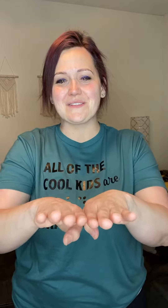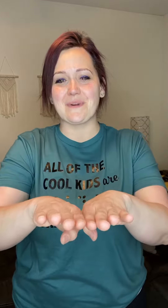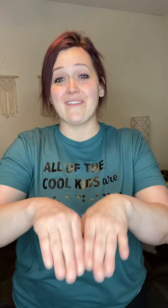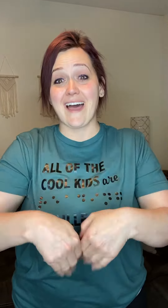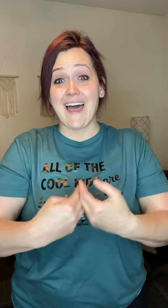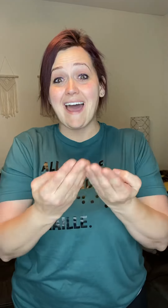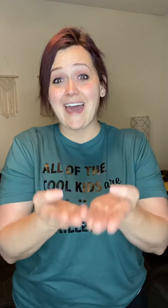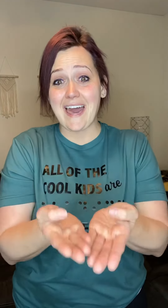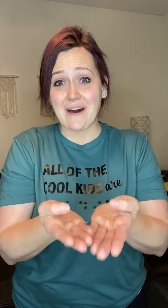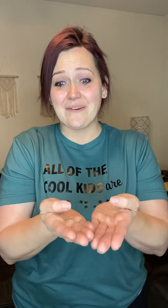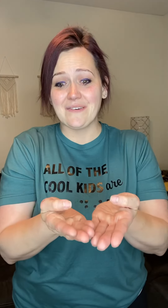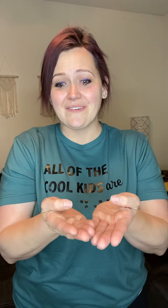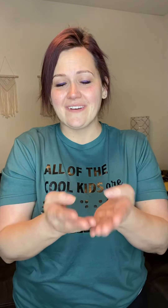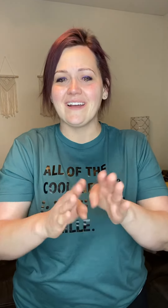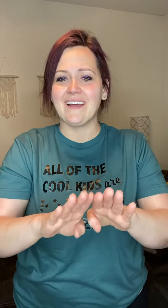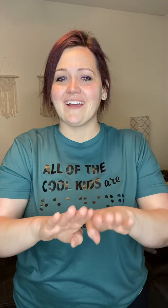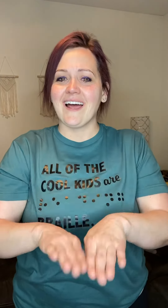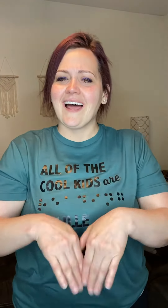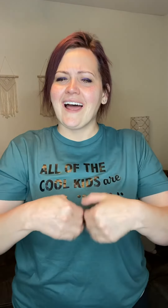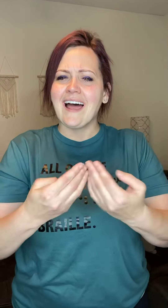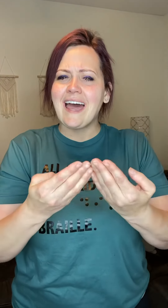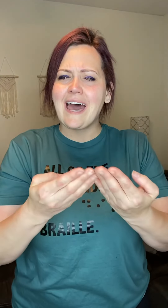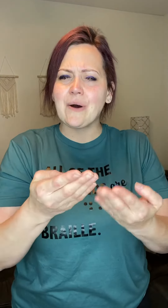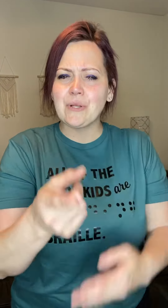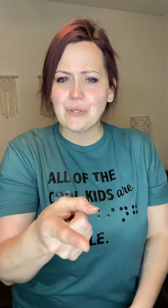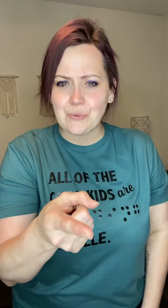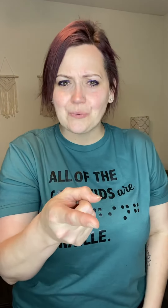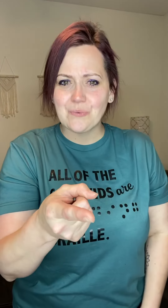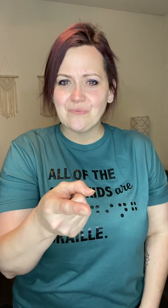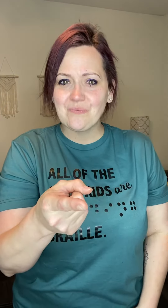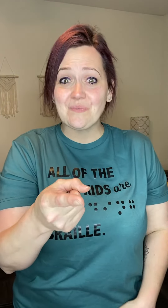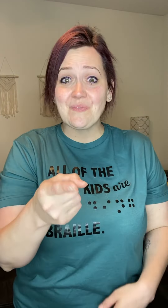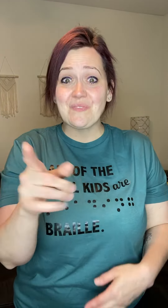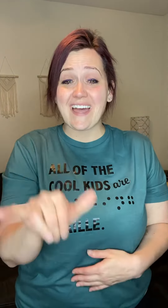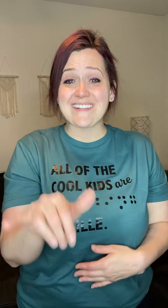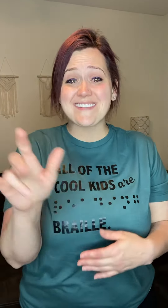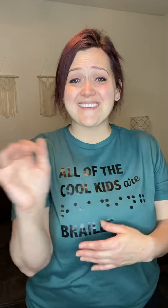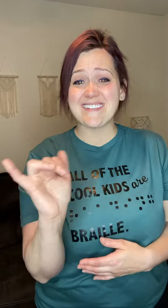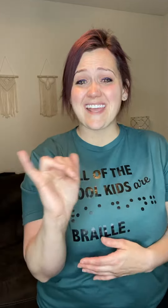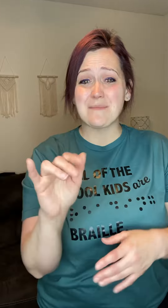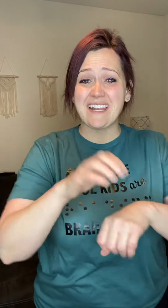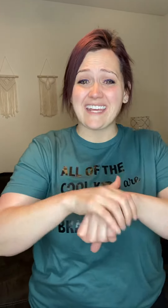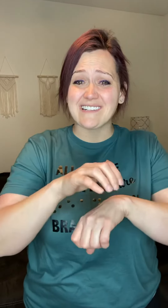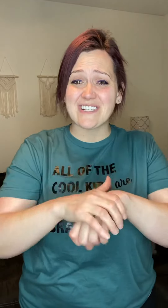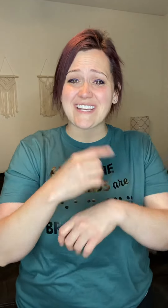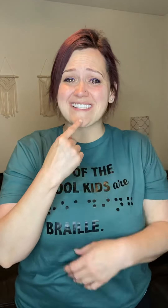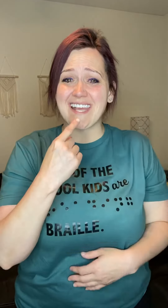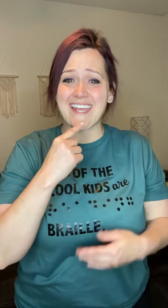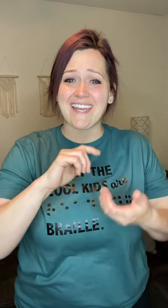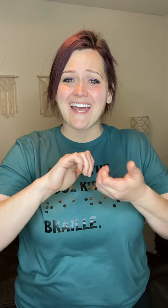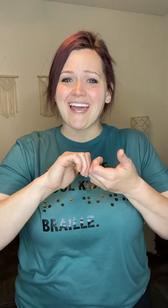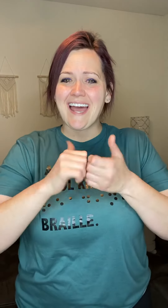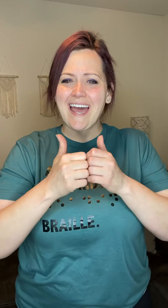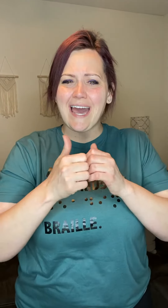we have how. How you. That's the same in English as saying,